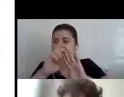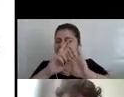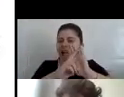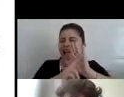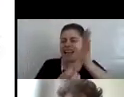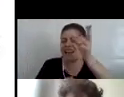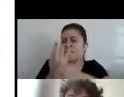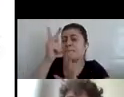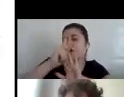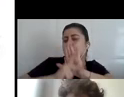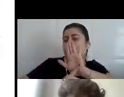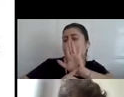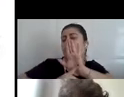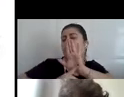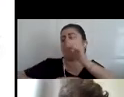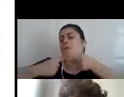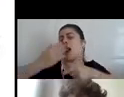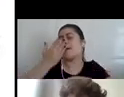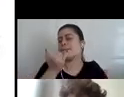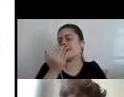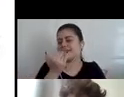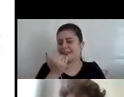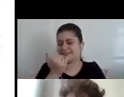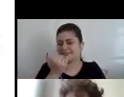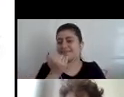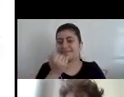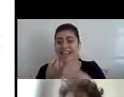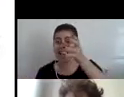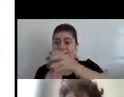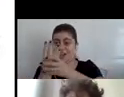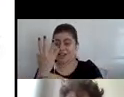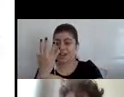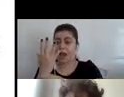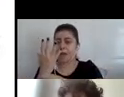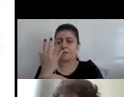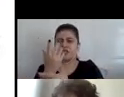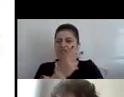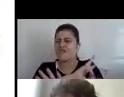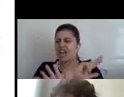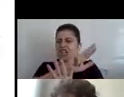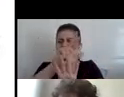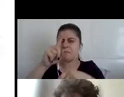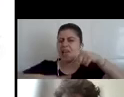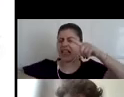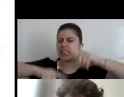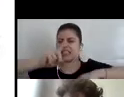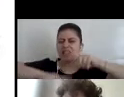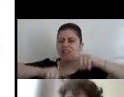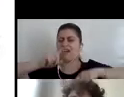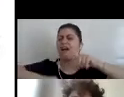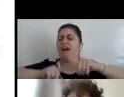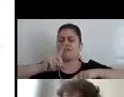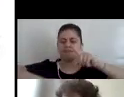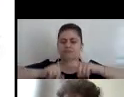food policies submitted by the mayors of these cities. And it constitutes, let's say, the basis to